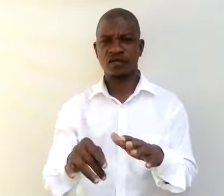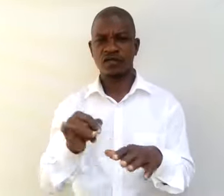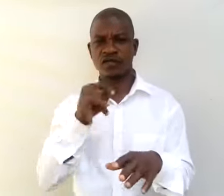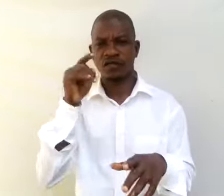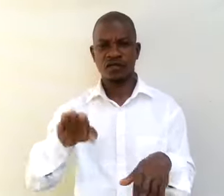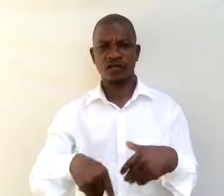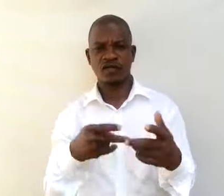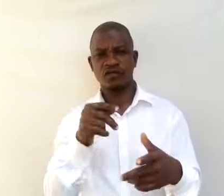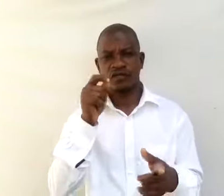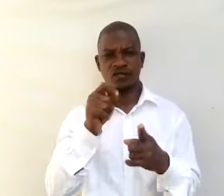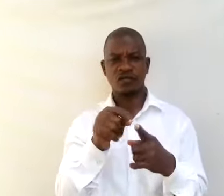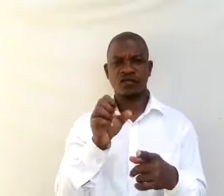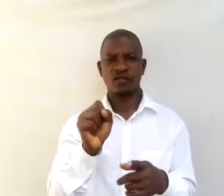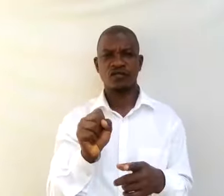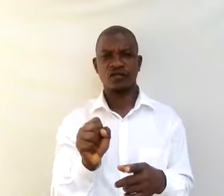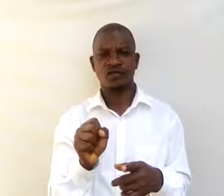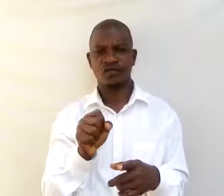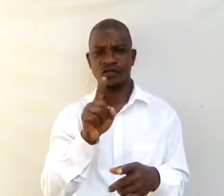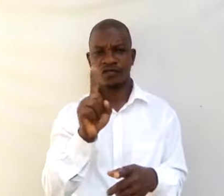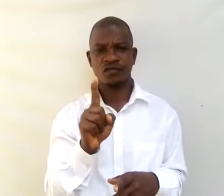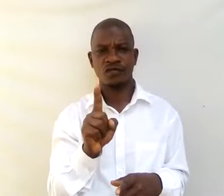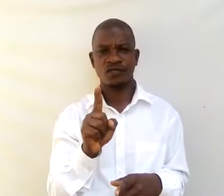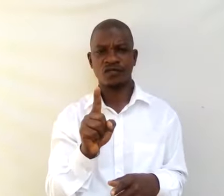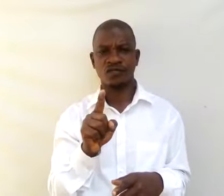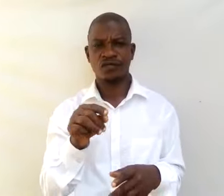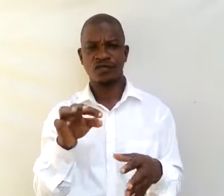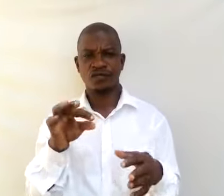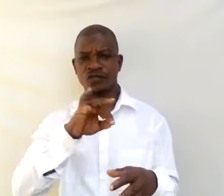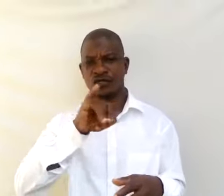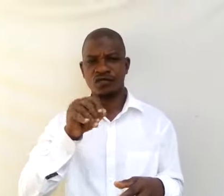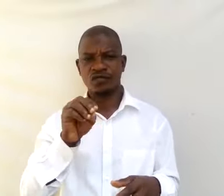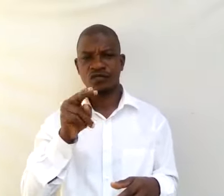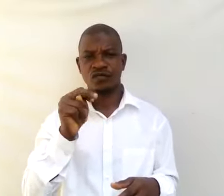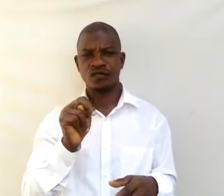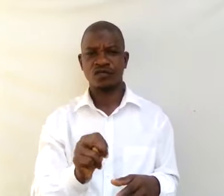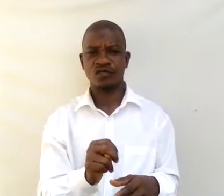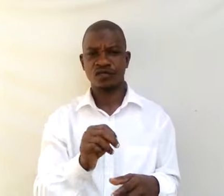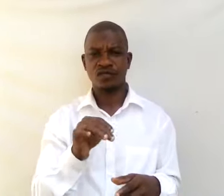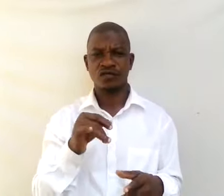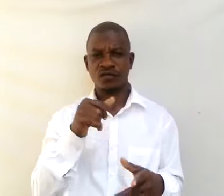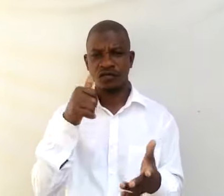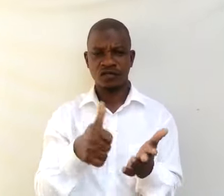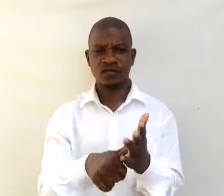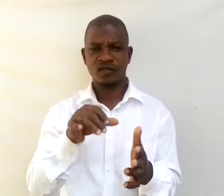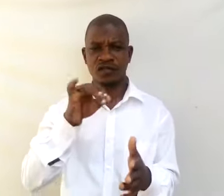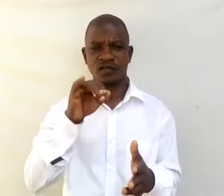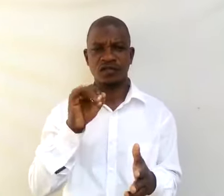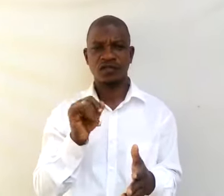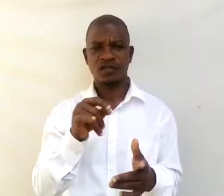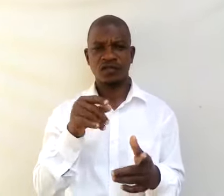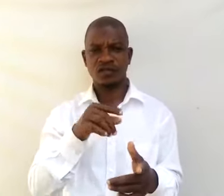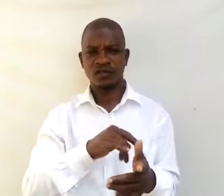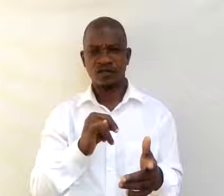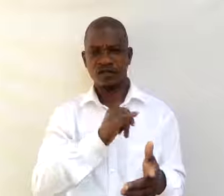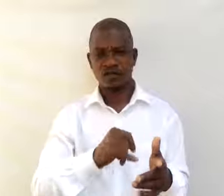given word. 1. John. Letter J underlined.